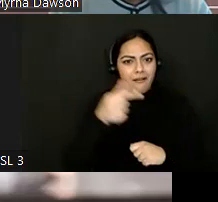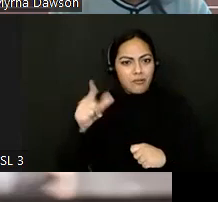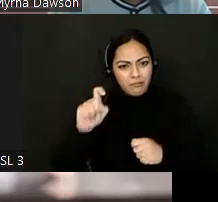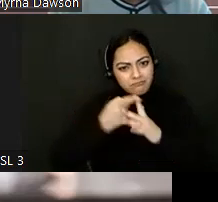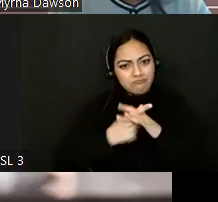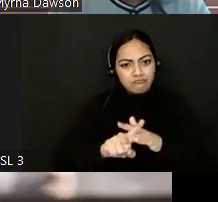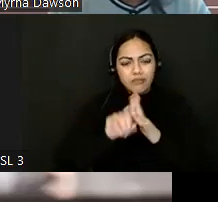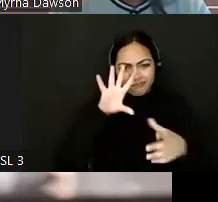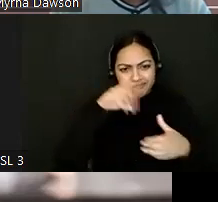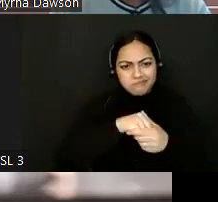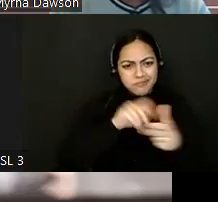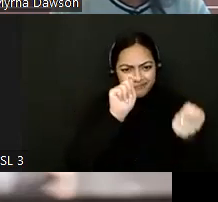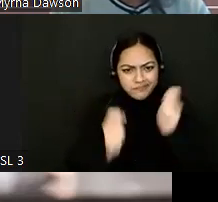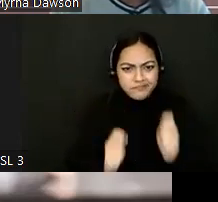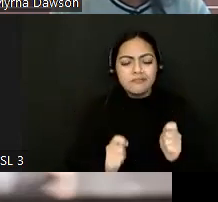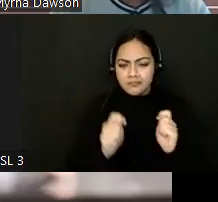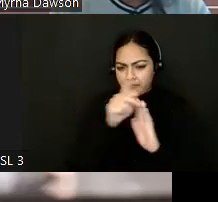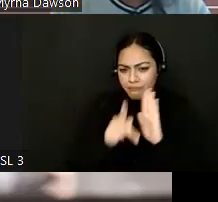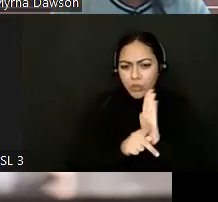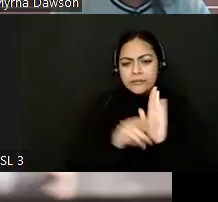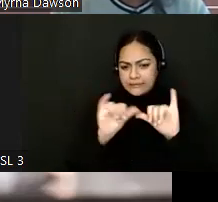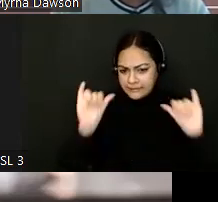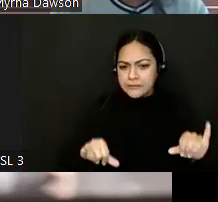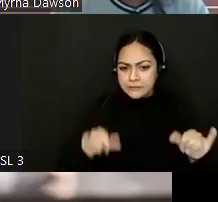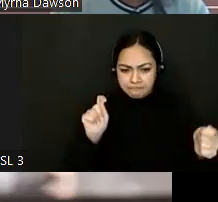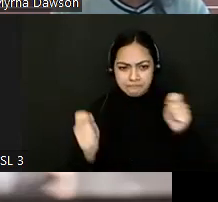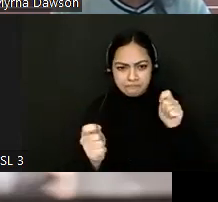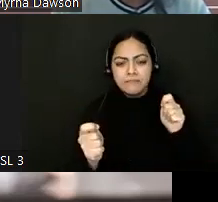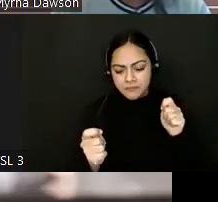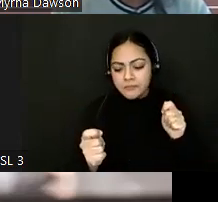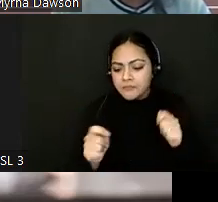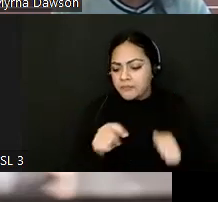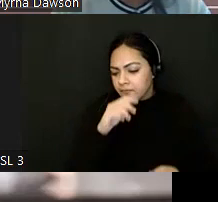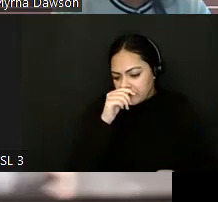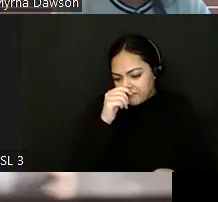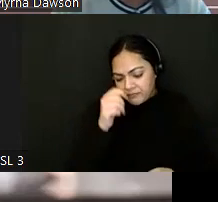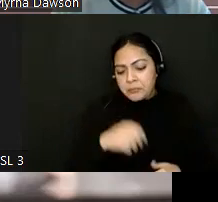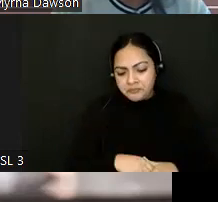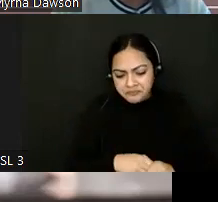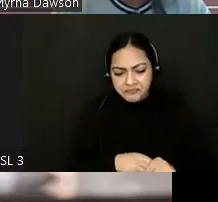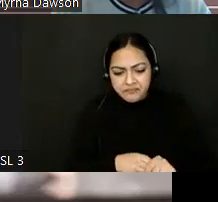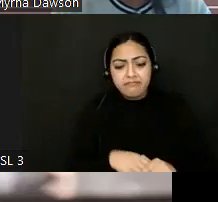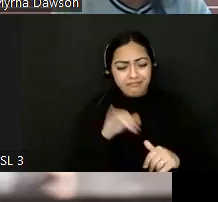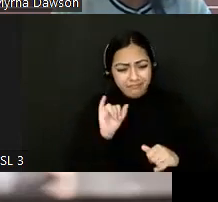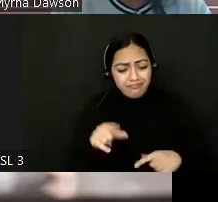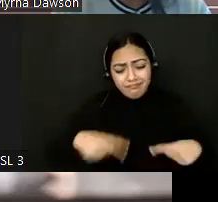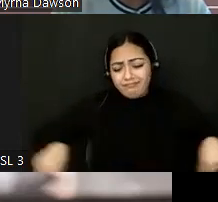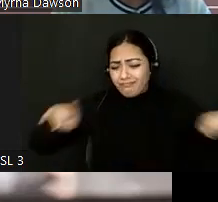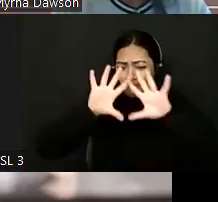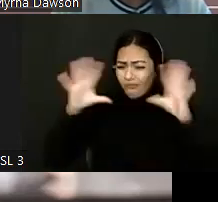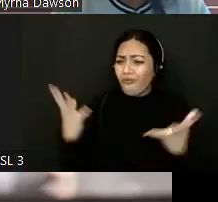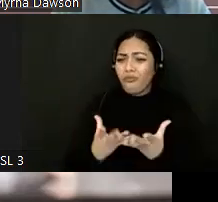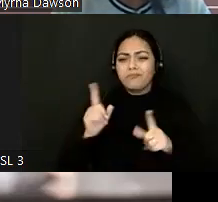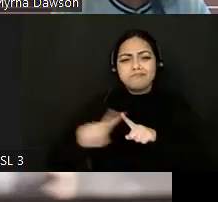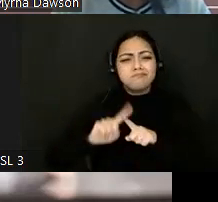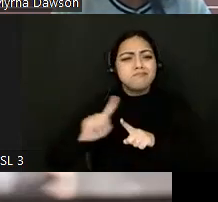In large part, these advances were due to the tireless efforts of feminists and grassroots movements across the world,